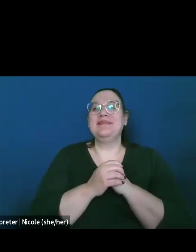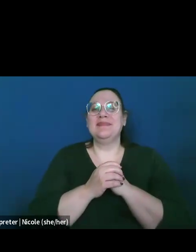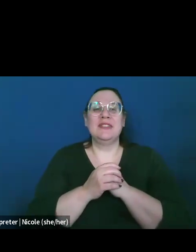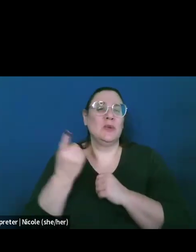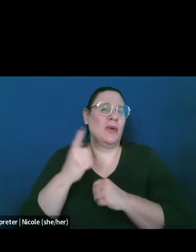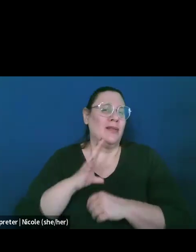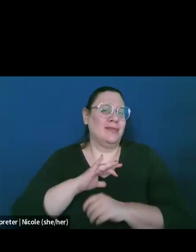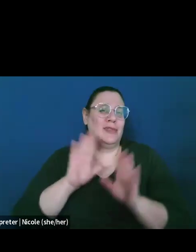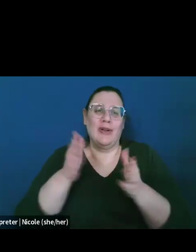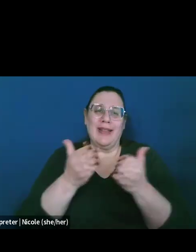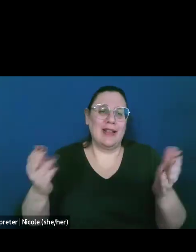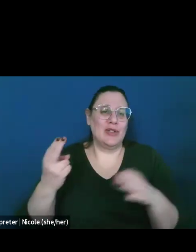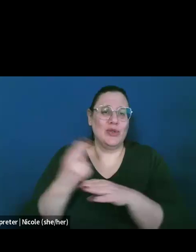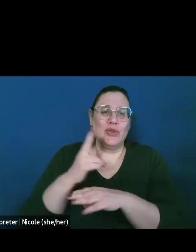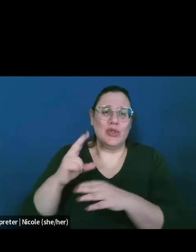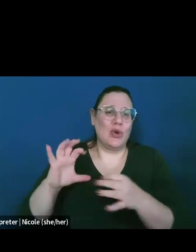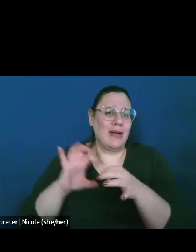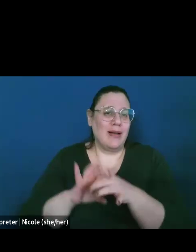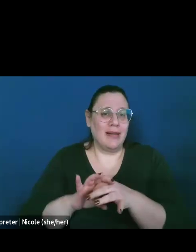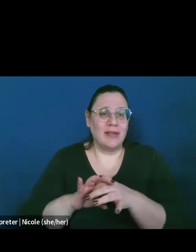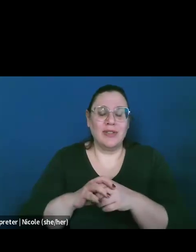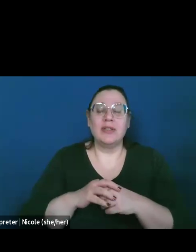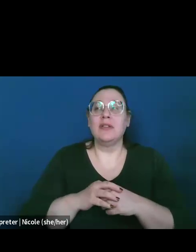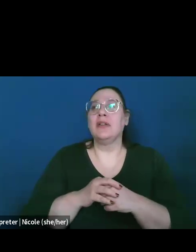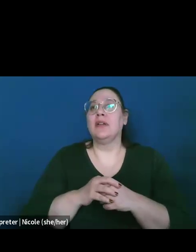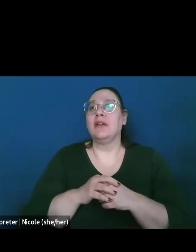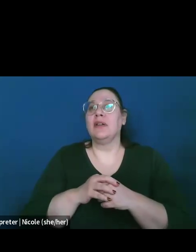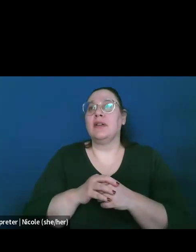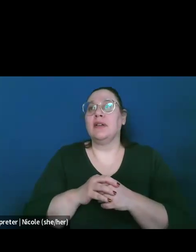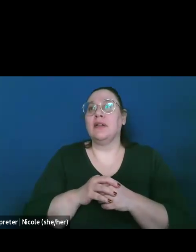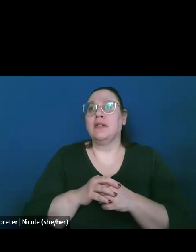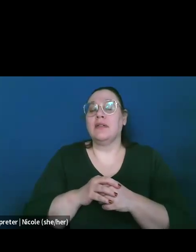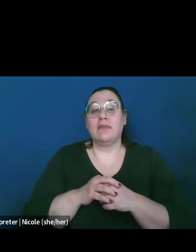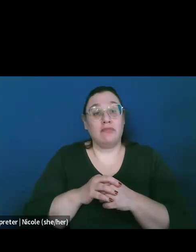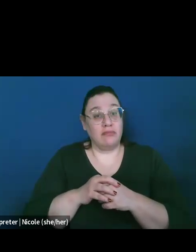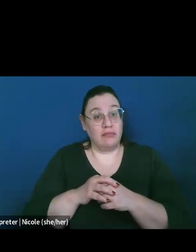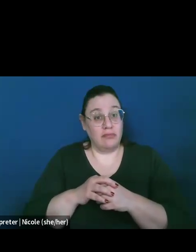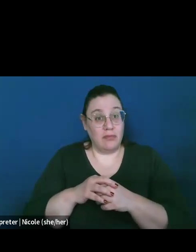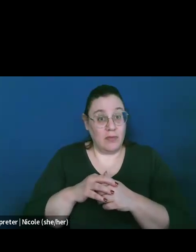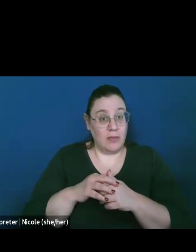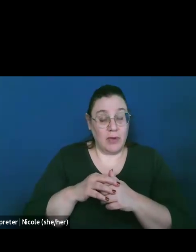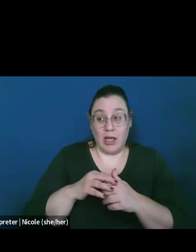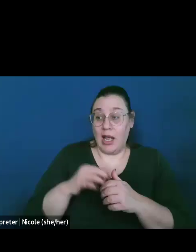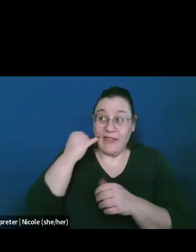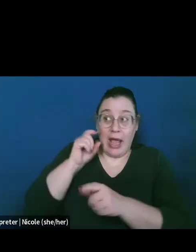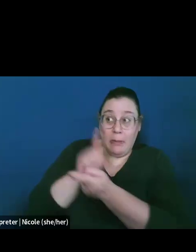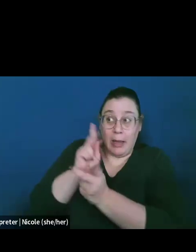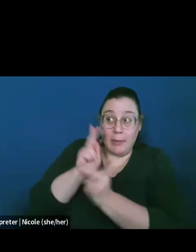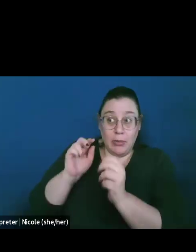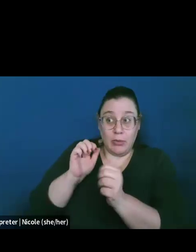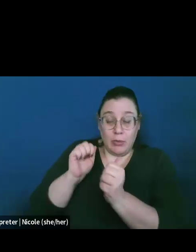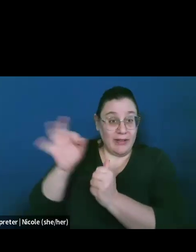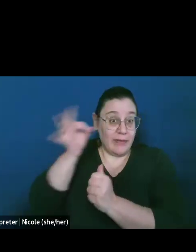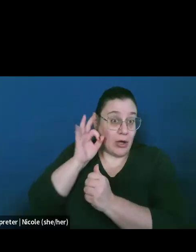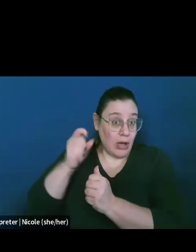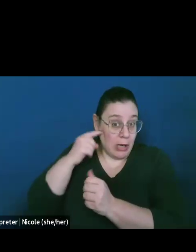is that you can use your connection because there is no ban on working with people who you met through the federal government. And